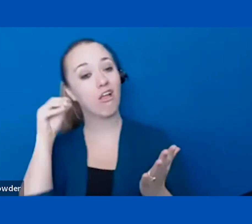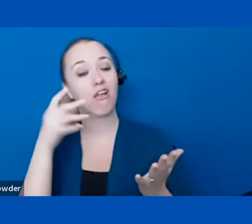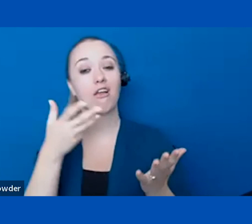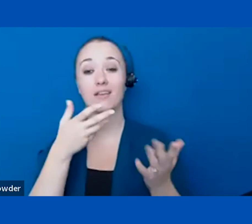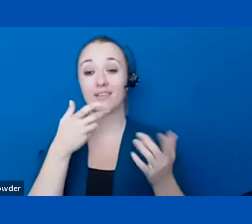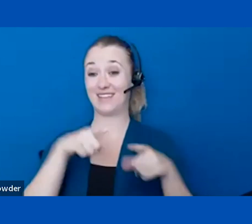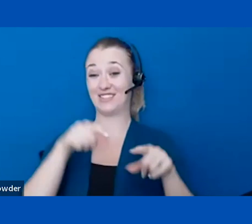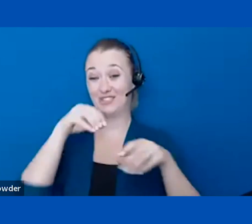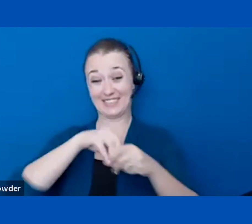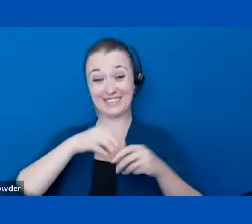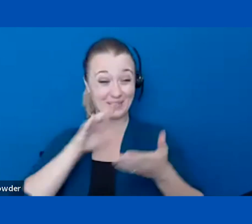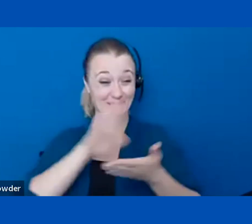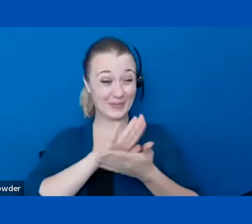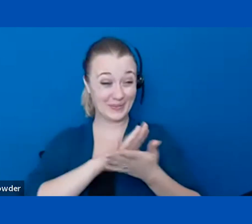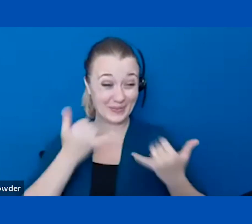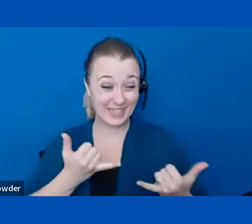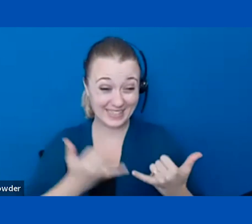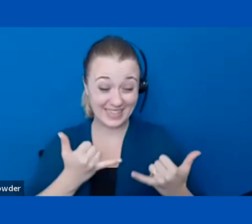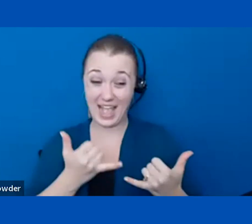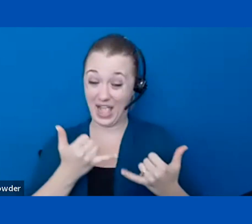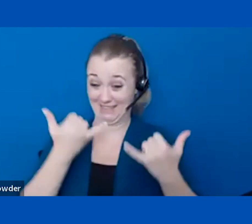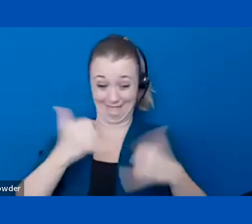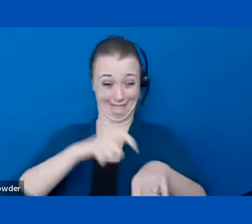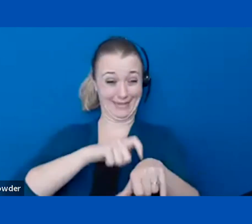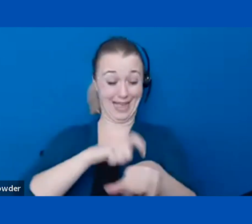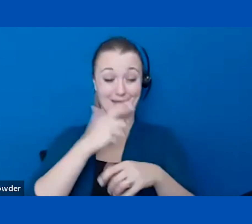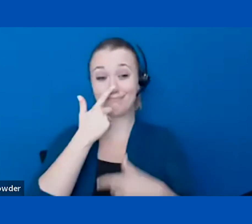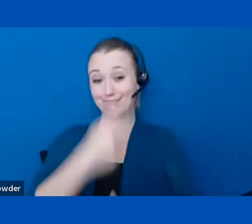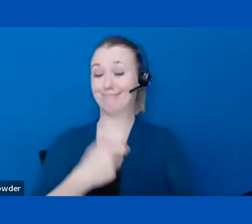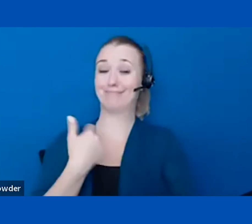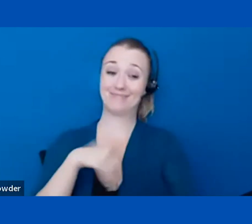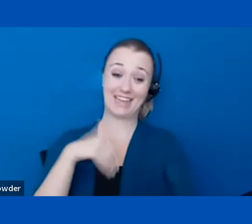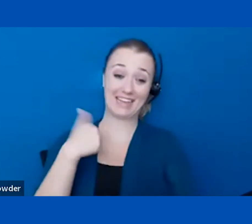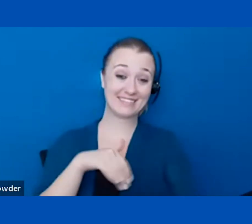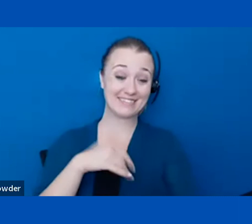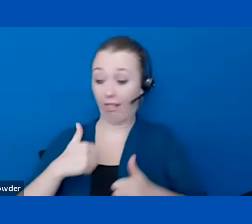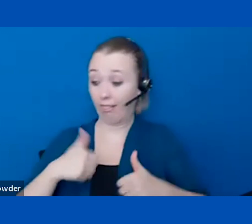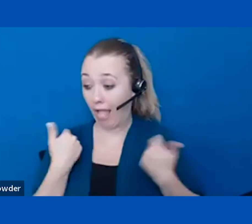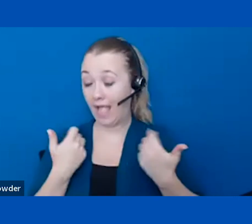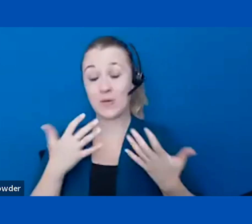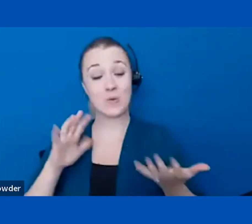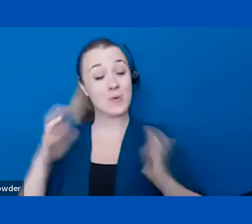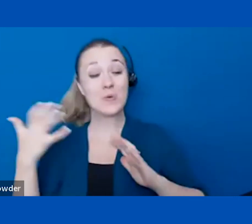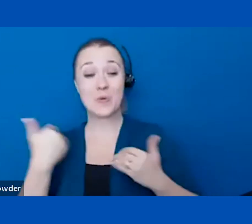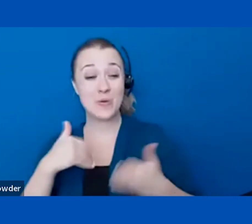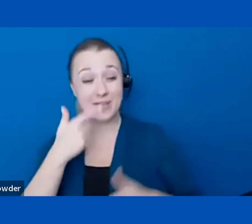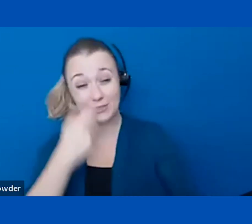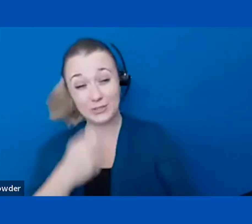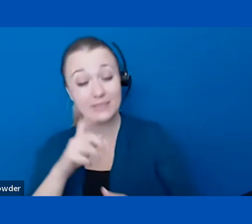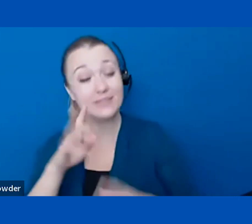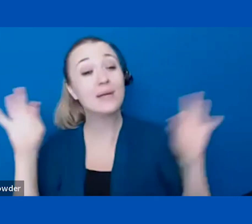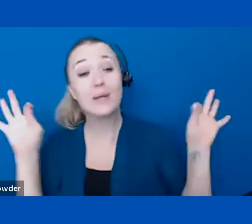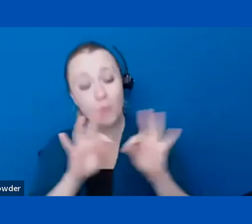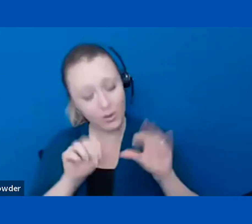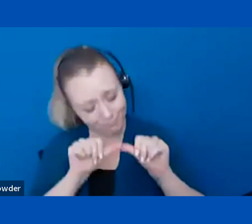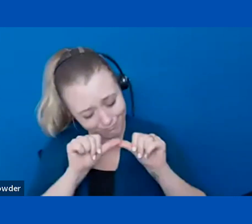like, we're definitely in an interesting time right now, in life and everything like that. But I just encourage you guys to continue pushing